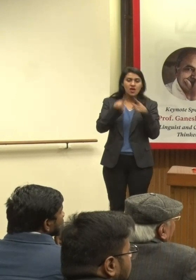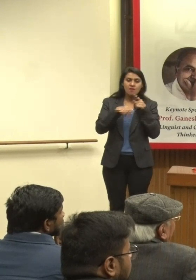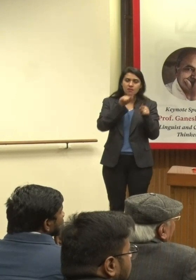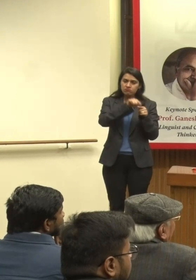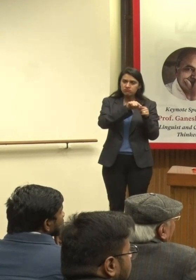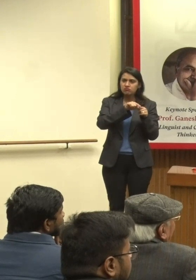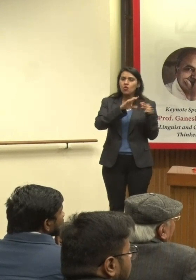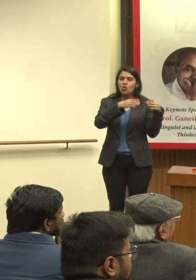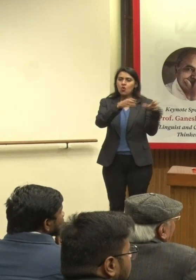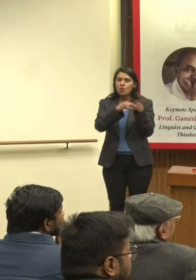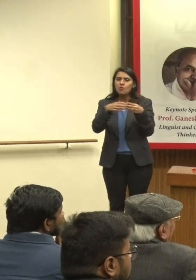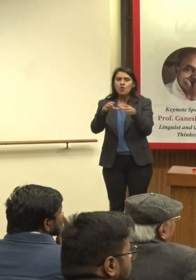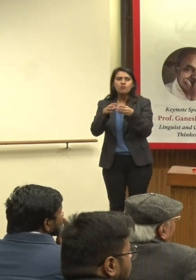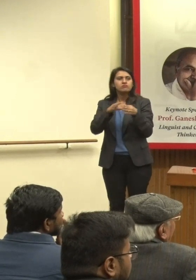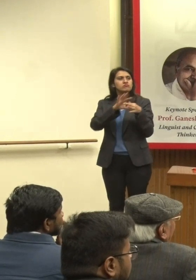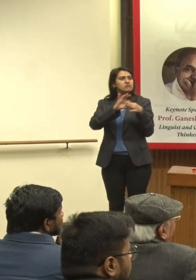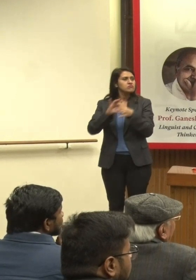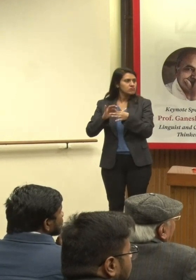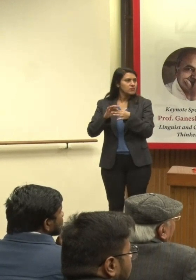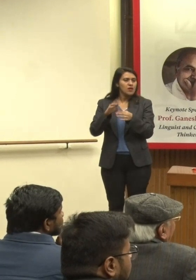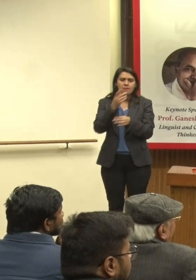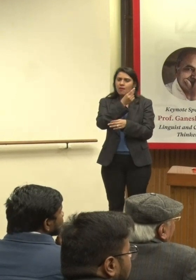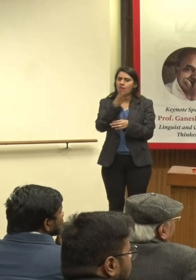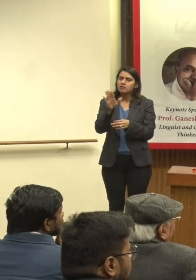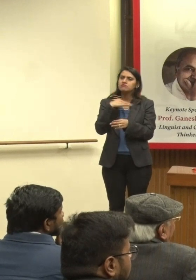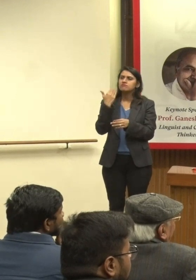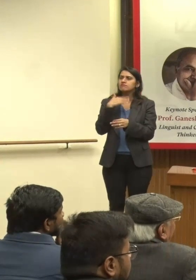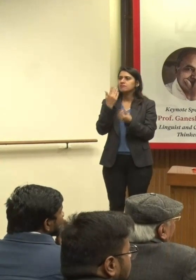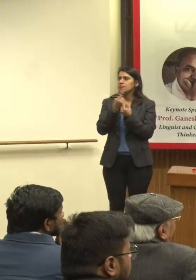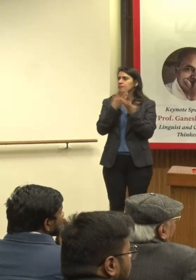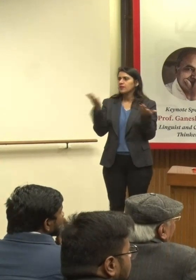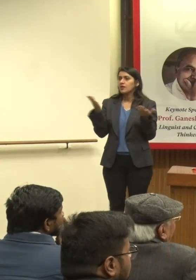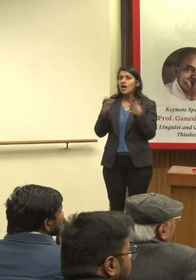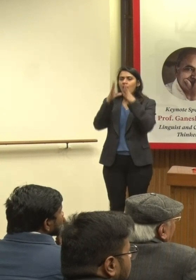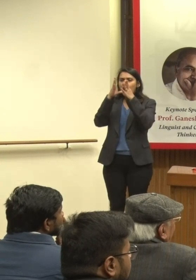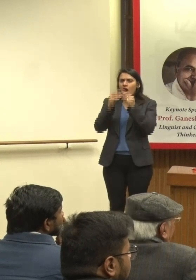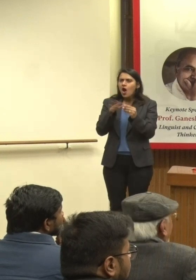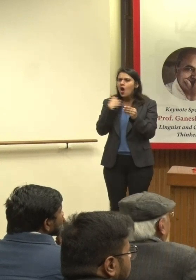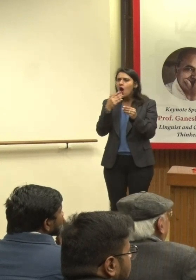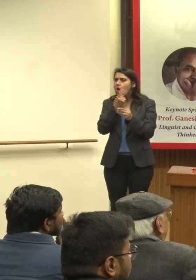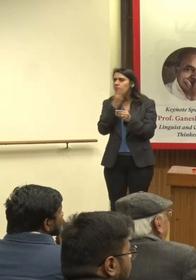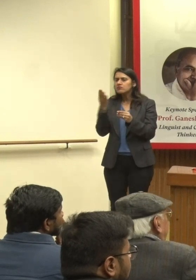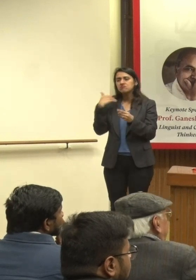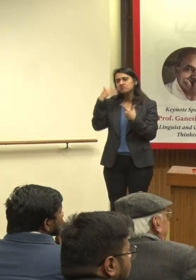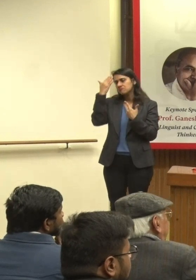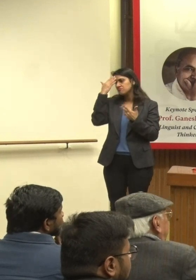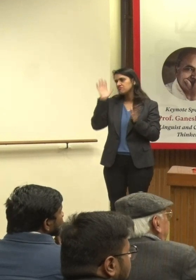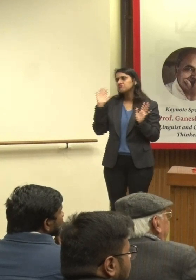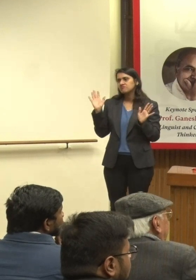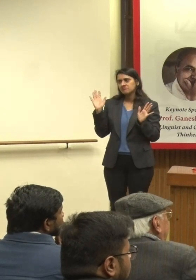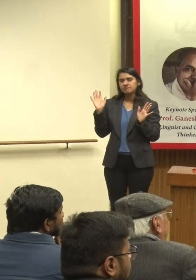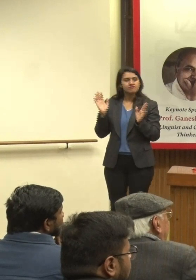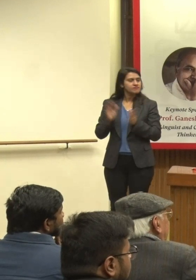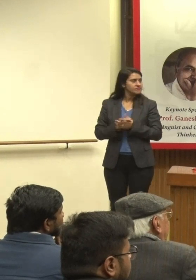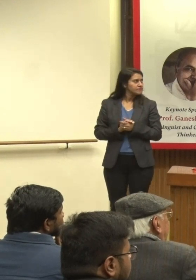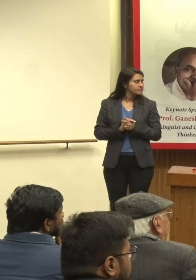these communities, many of them died. We have no count of how many died.